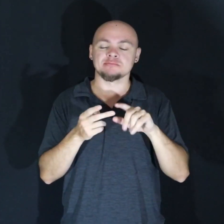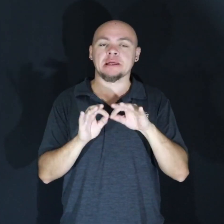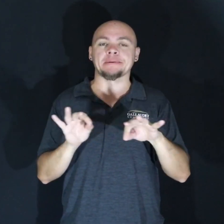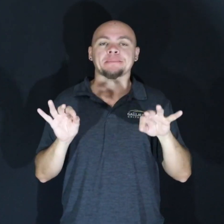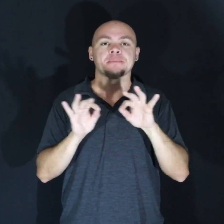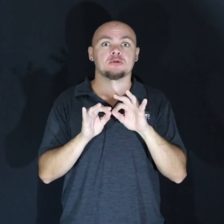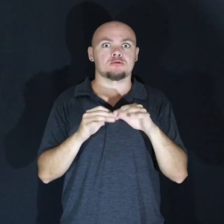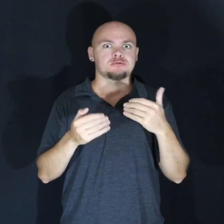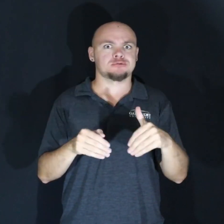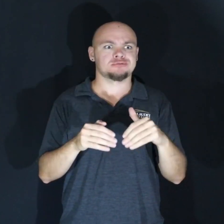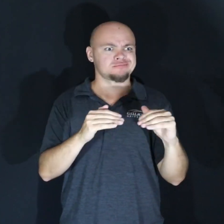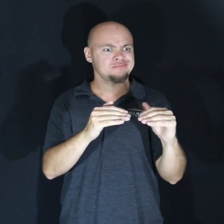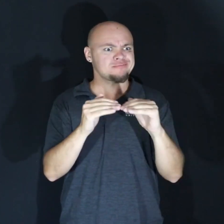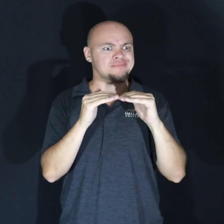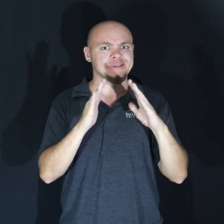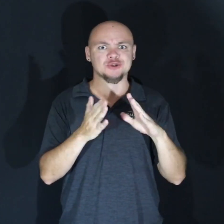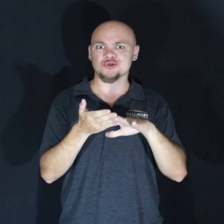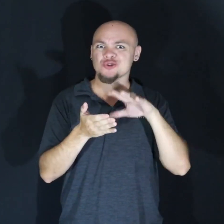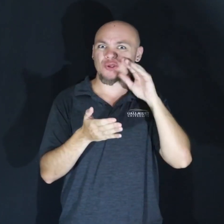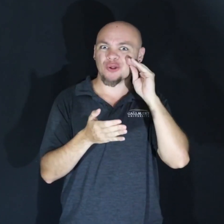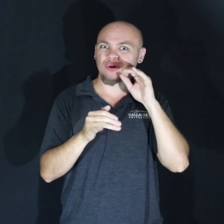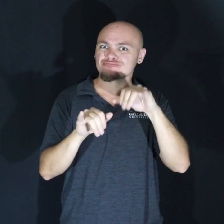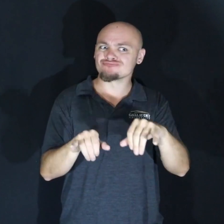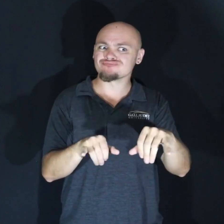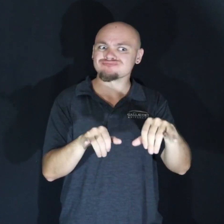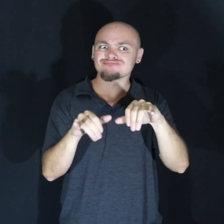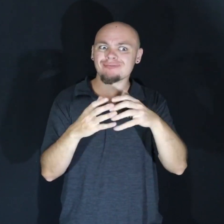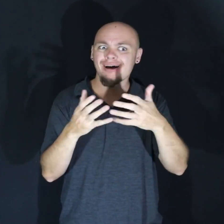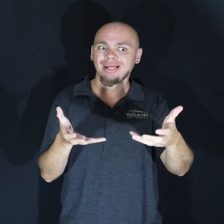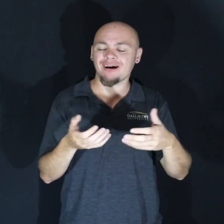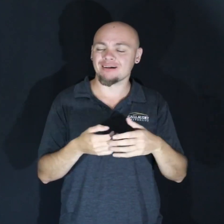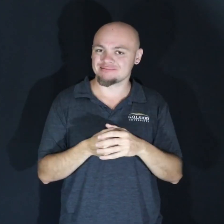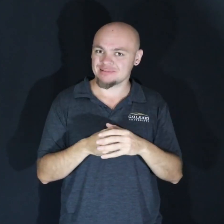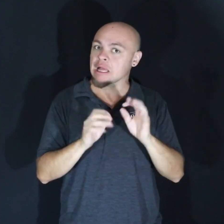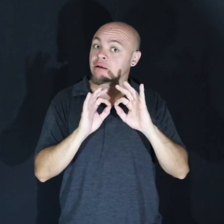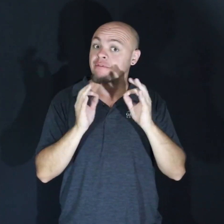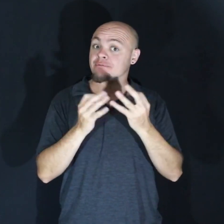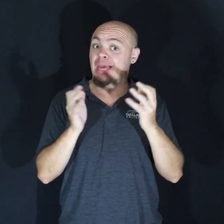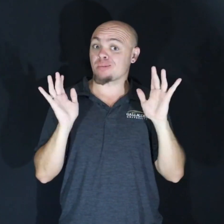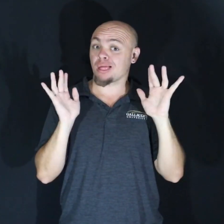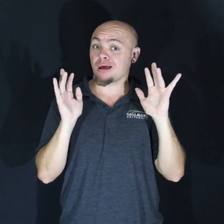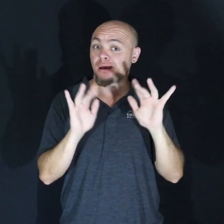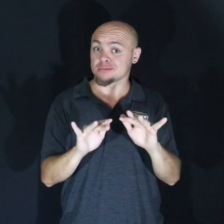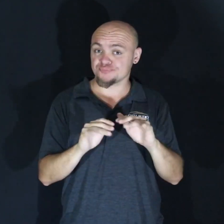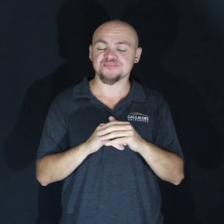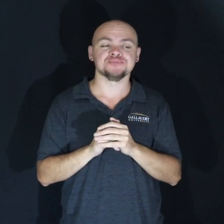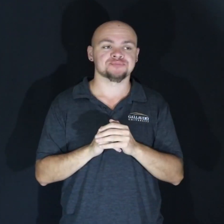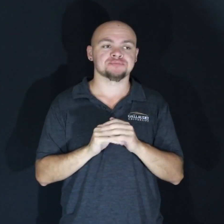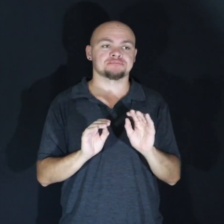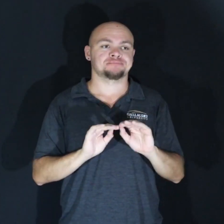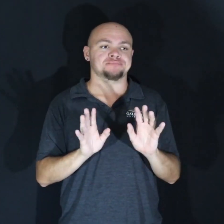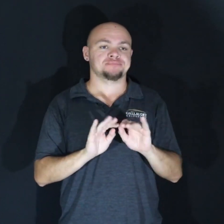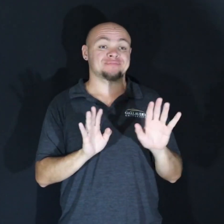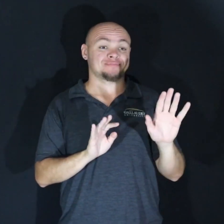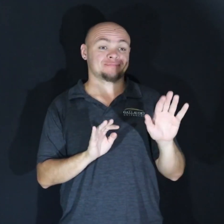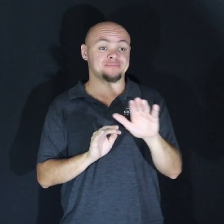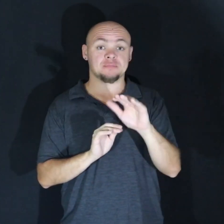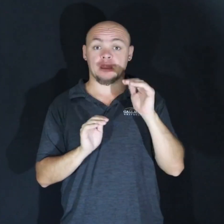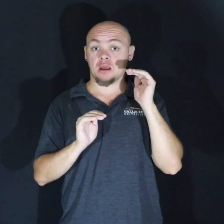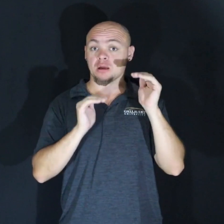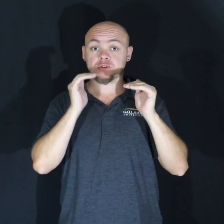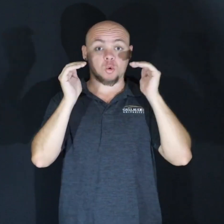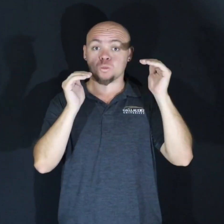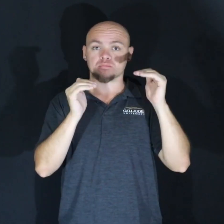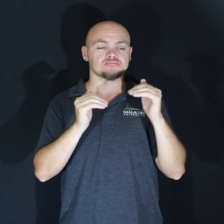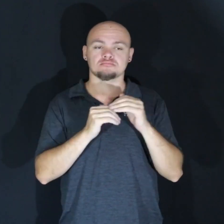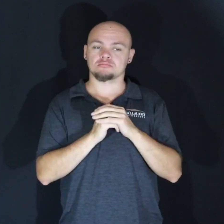he'd learned from his fellow carvers. When families come, I make it very clear that the adult is